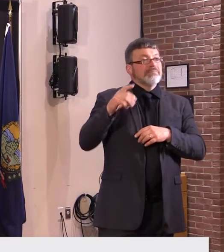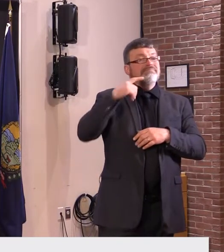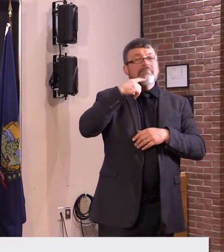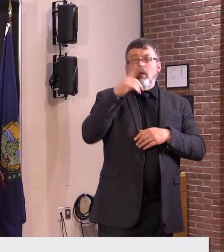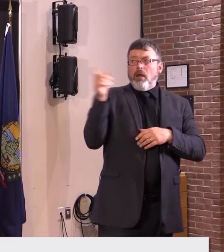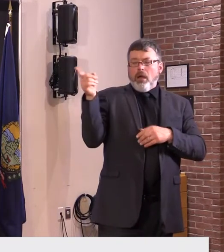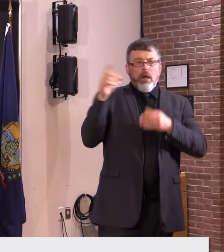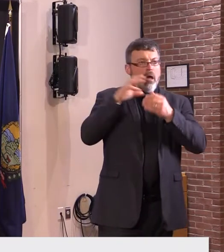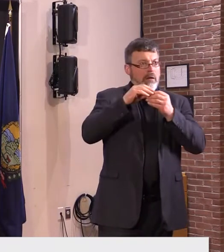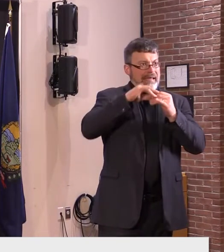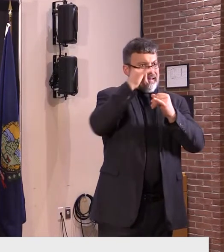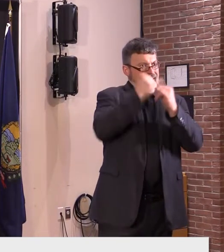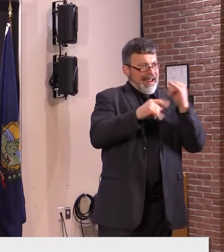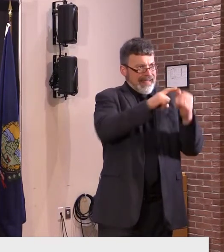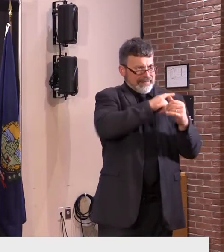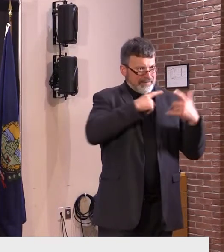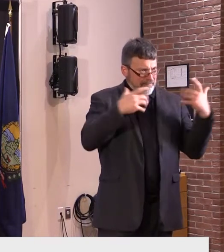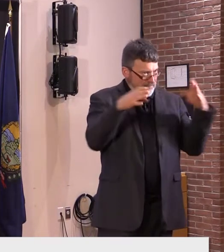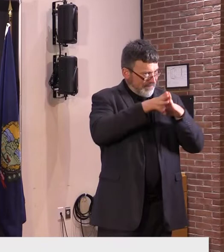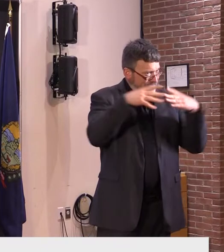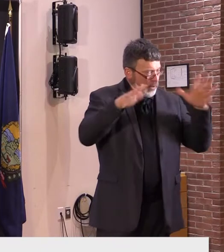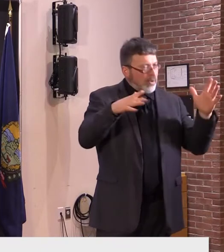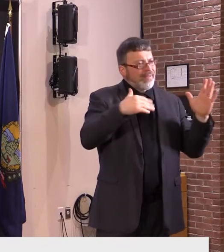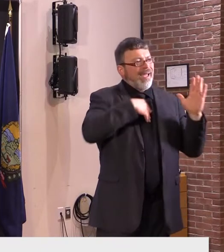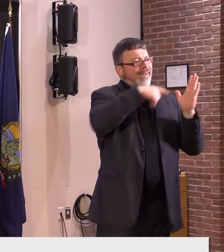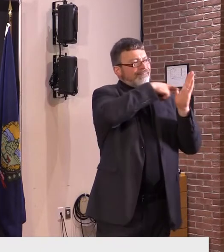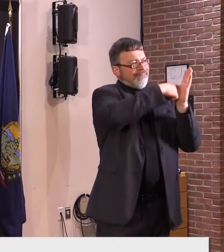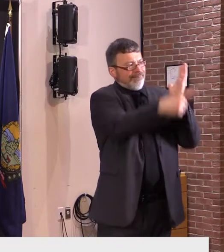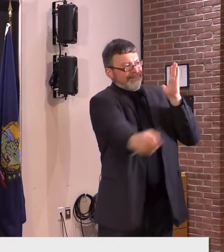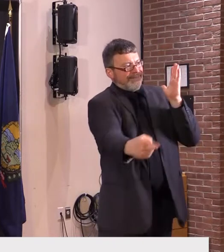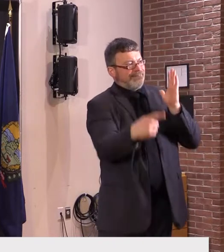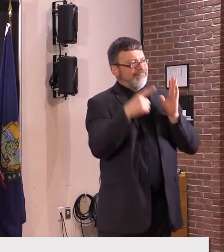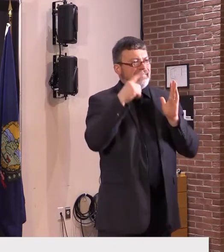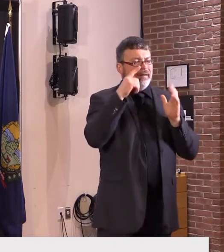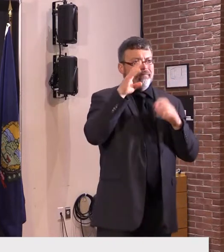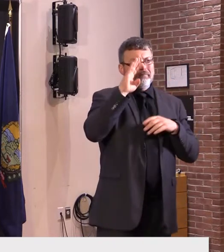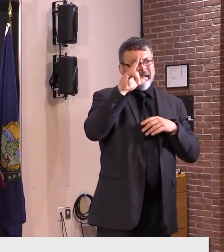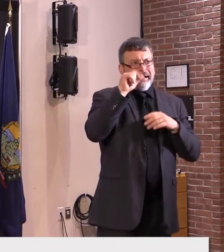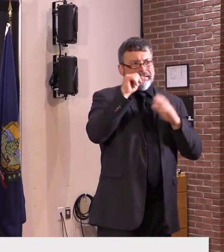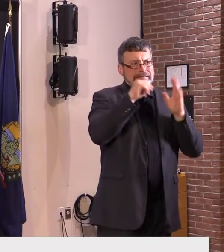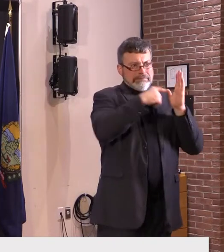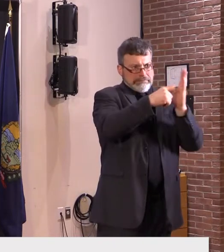the tax policy package, the military exemptions and others.